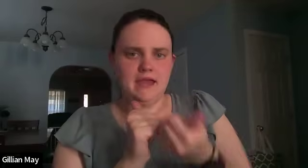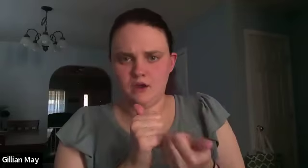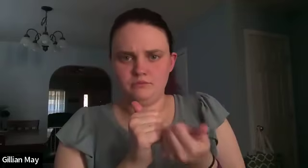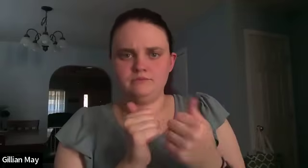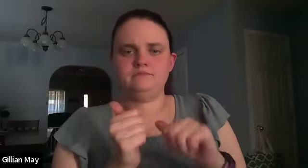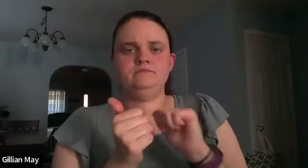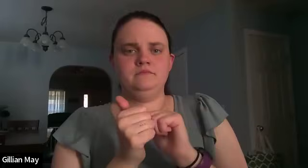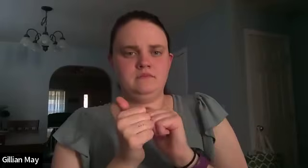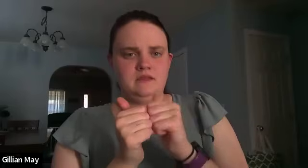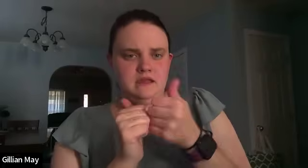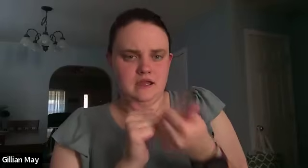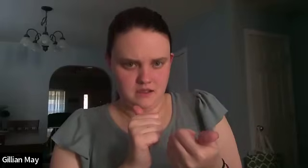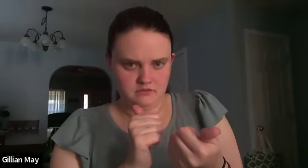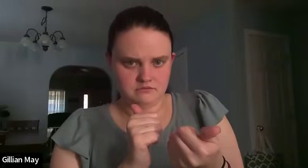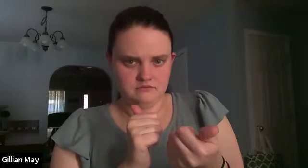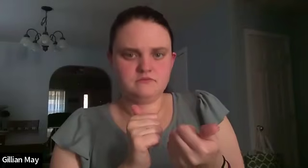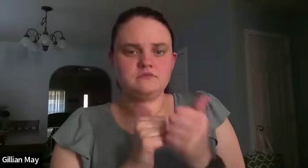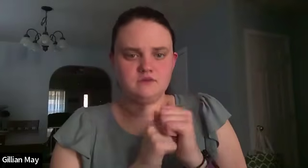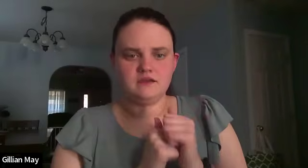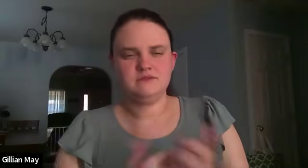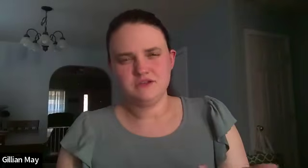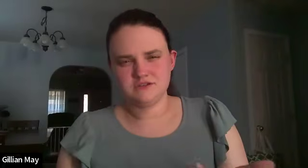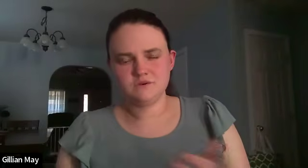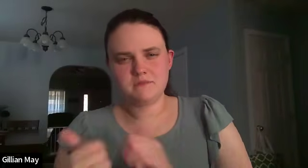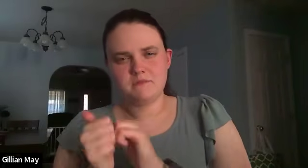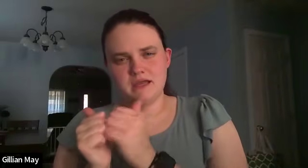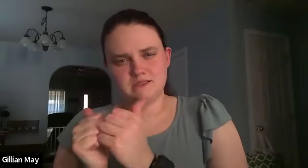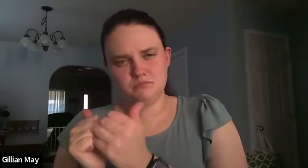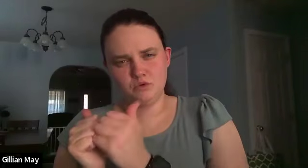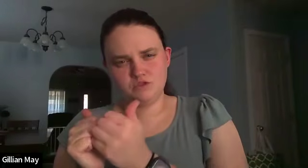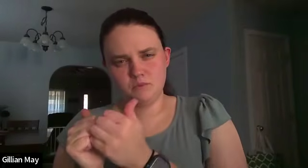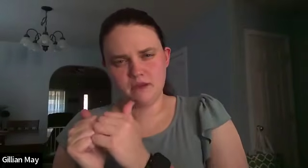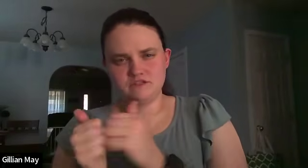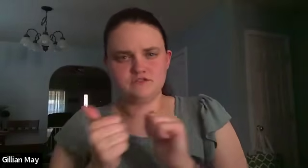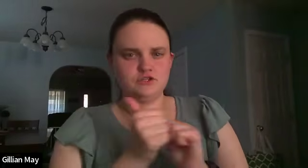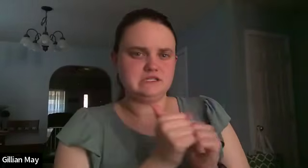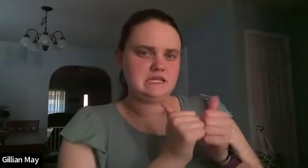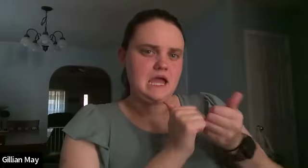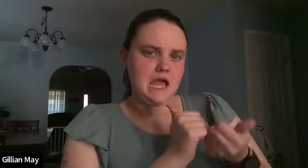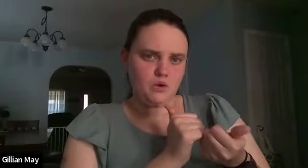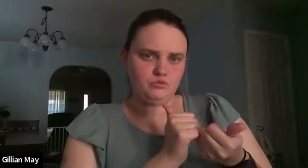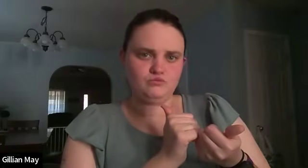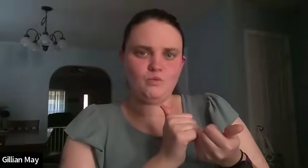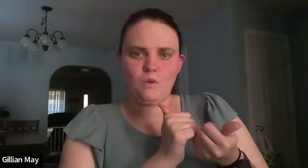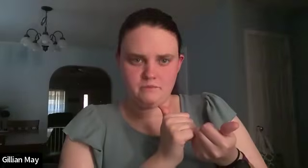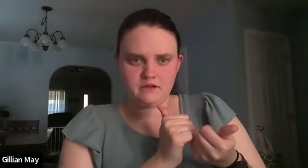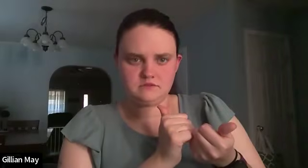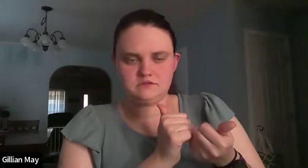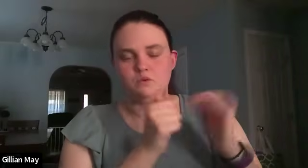How? How? Okay. So that's what I meant by it's multiple bounces versus how. One bounce or